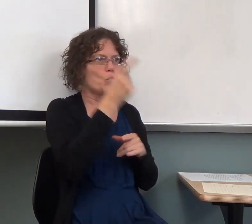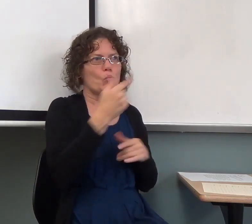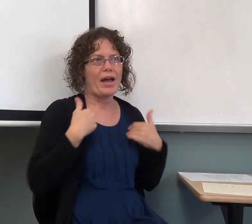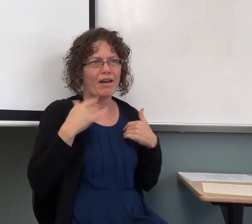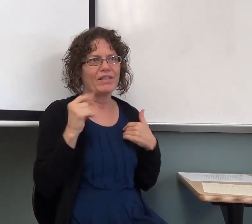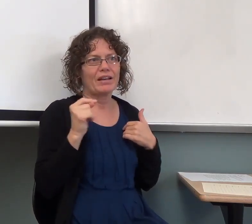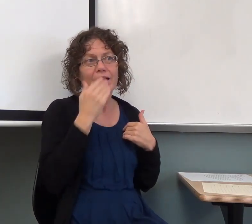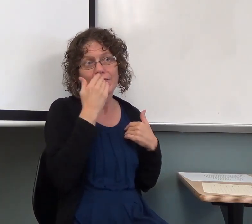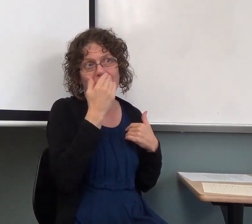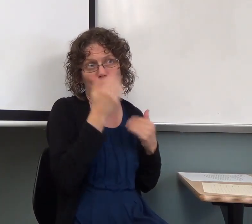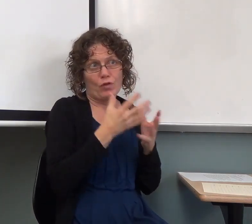much.